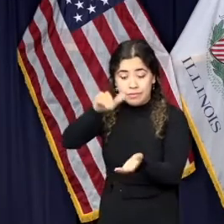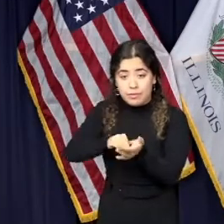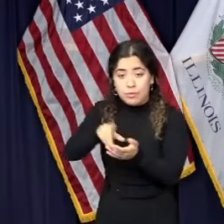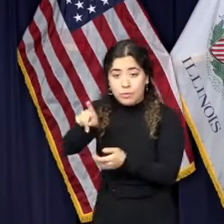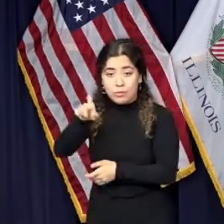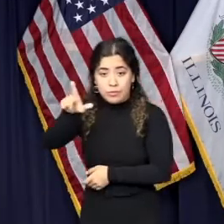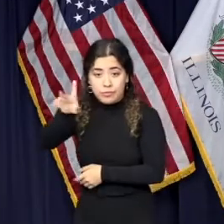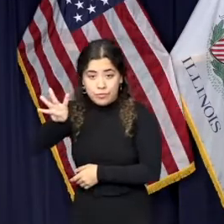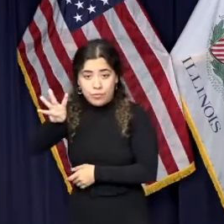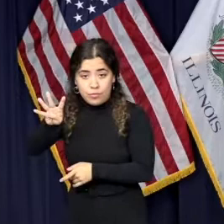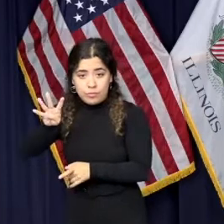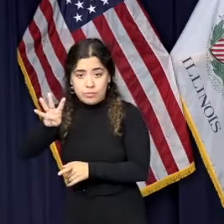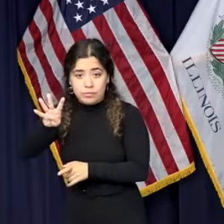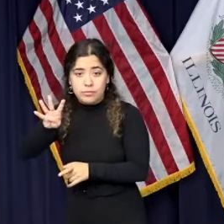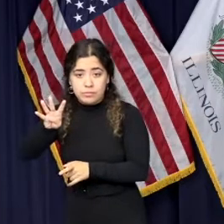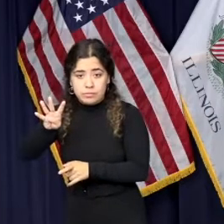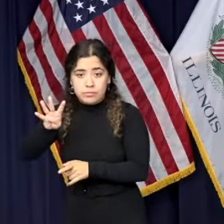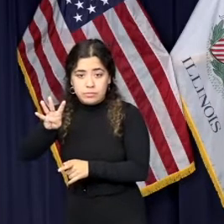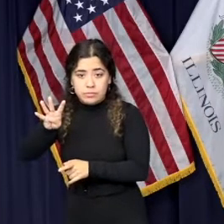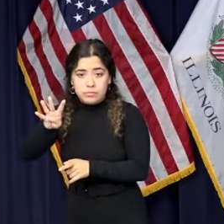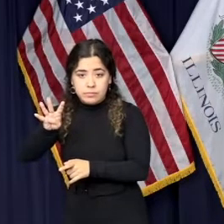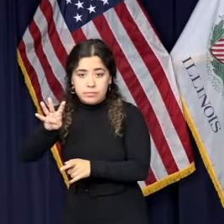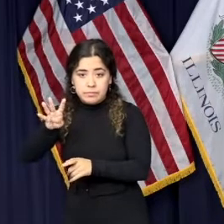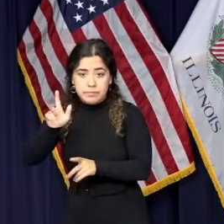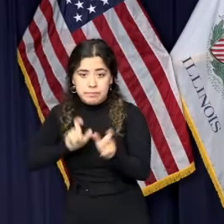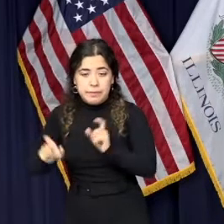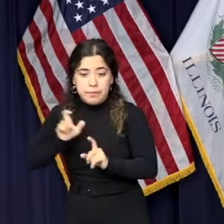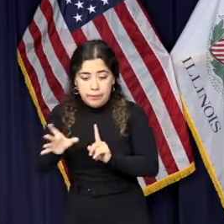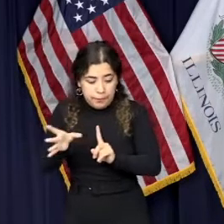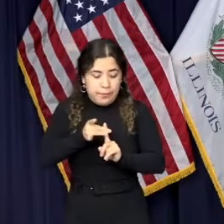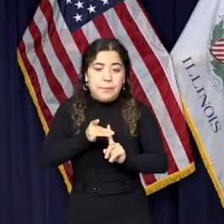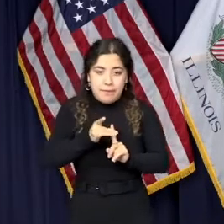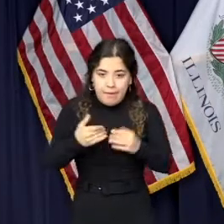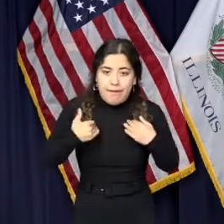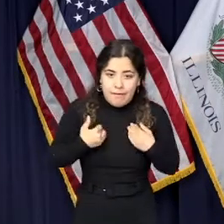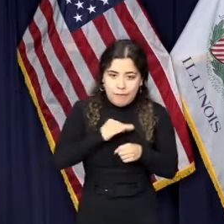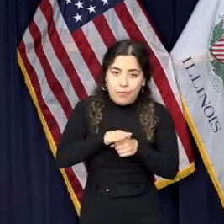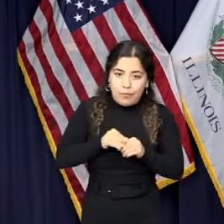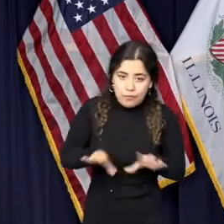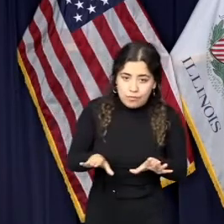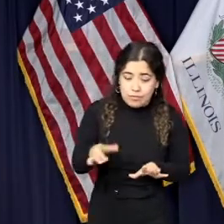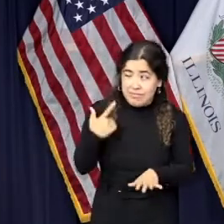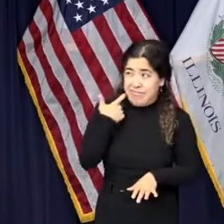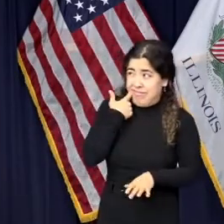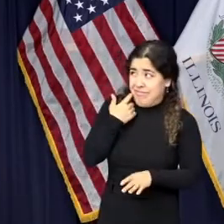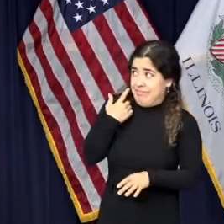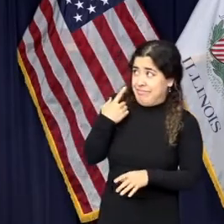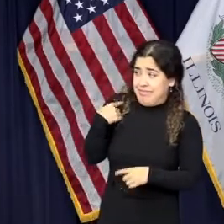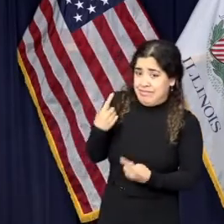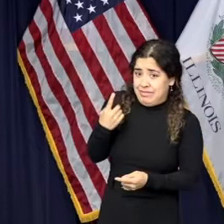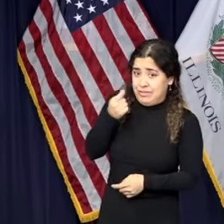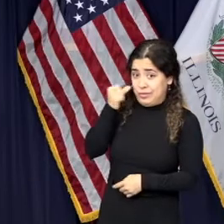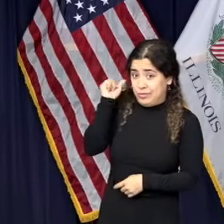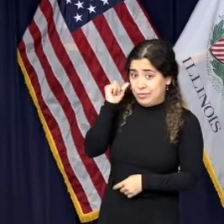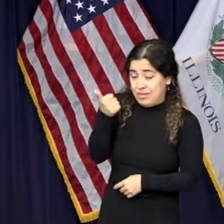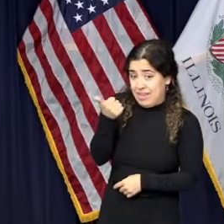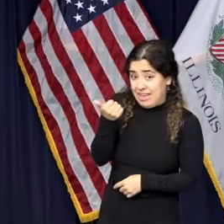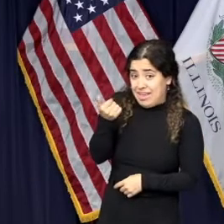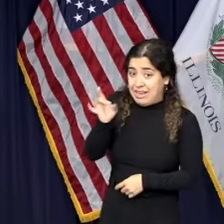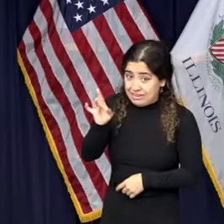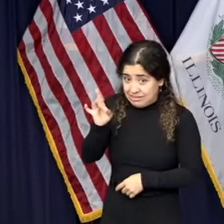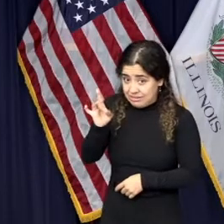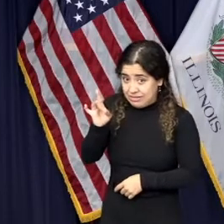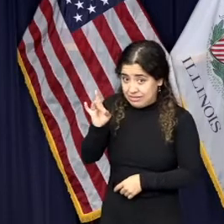175,124 cases. Since yesterday, 18 additional Illinoisans lost their battle with